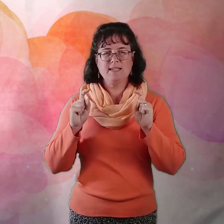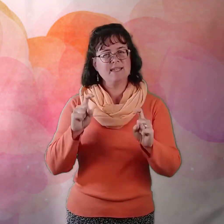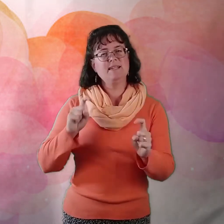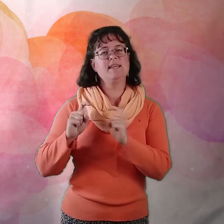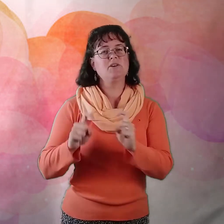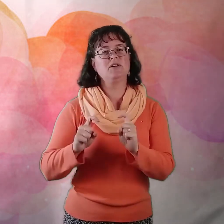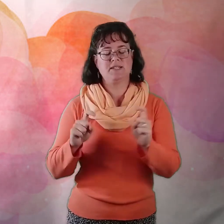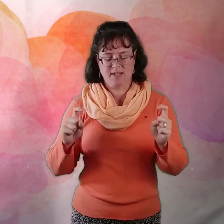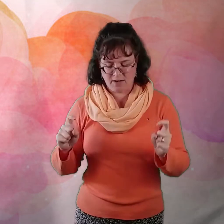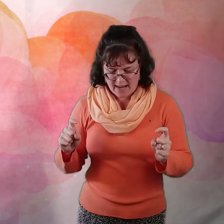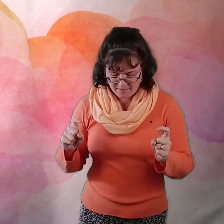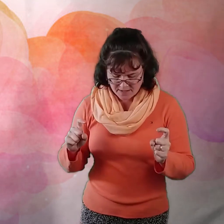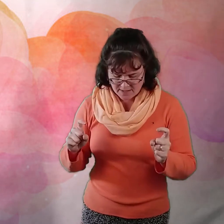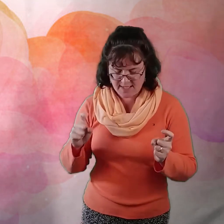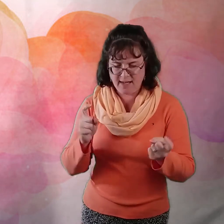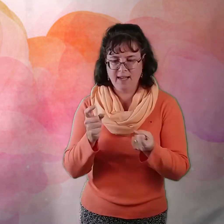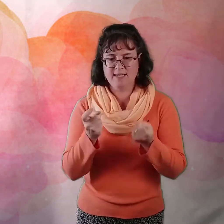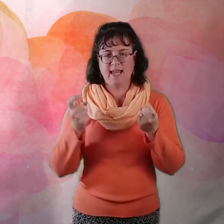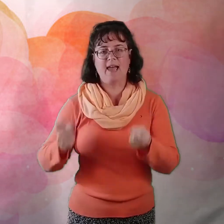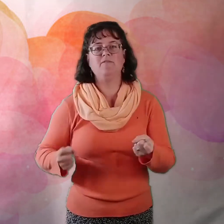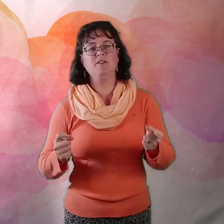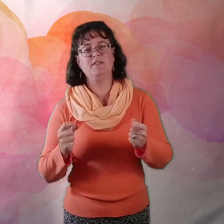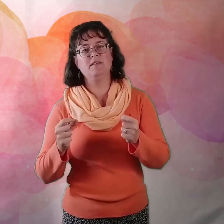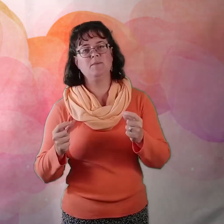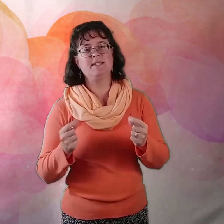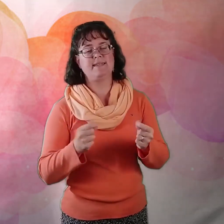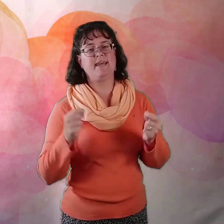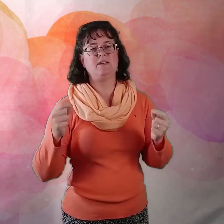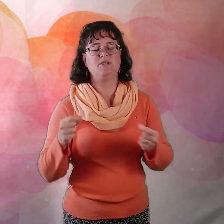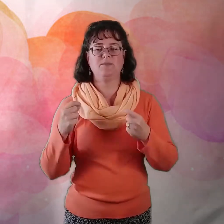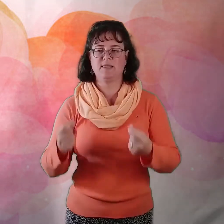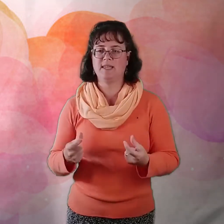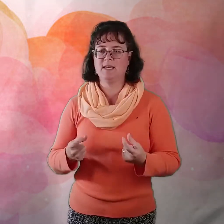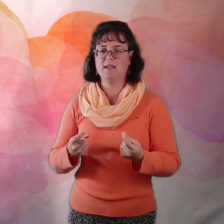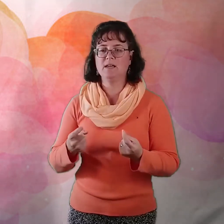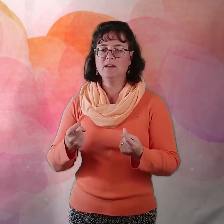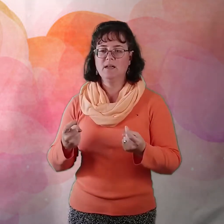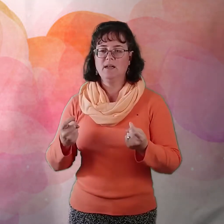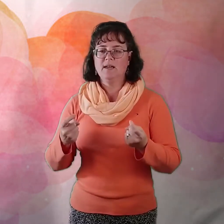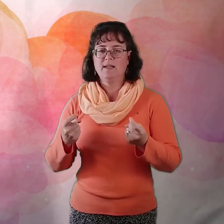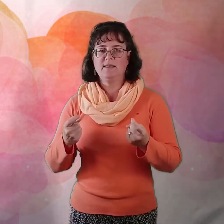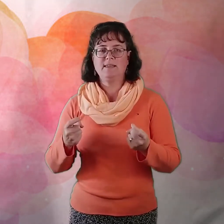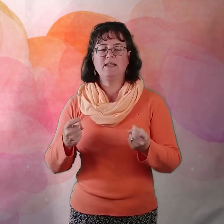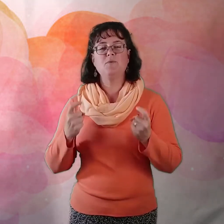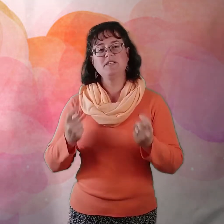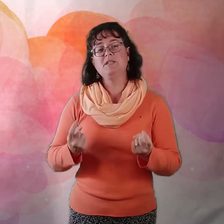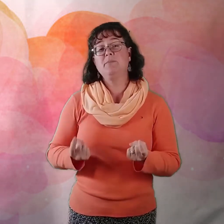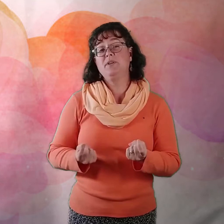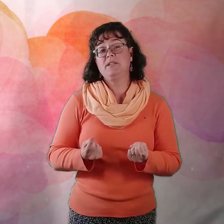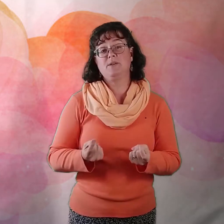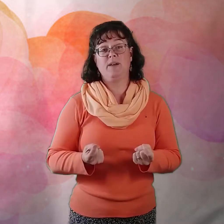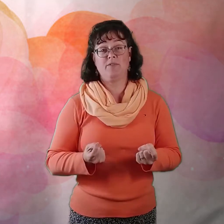sin is like hooks in our lives. Sin is everything that we say and do and think that wants to pull us away from